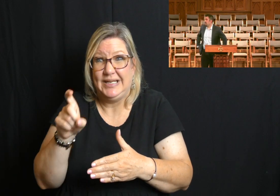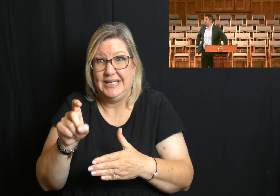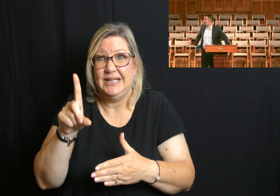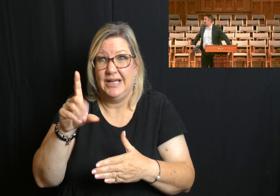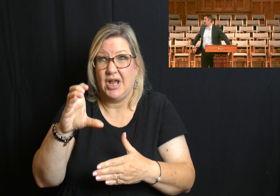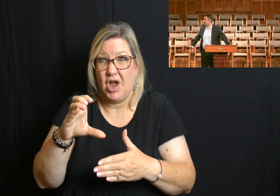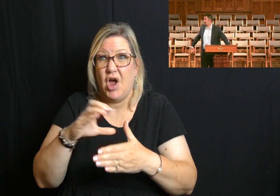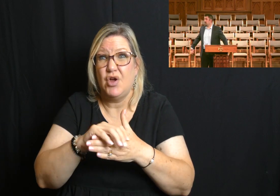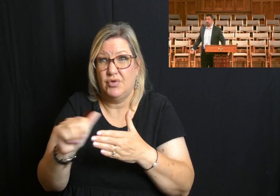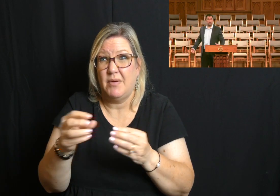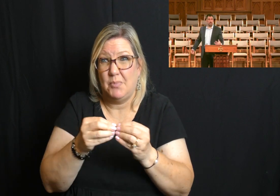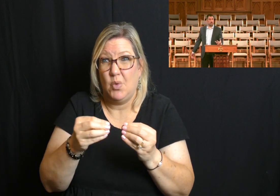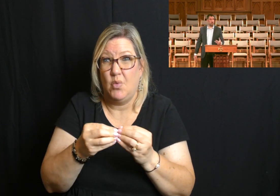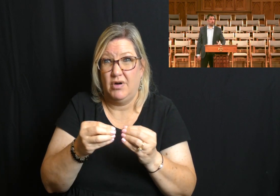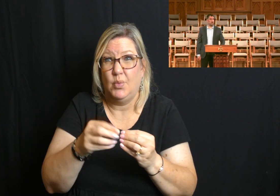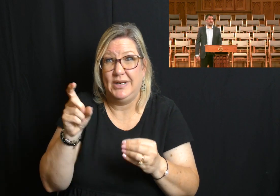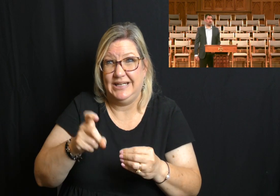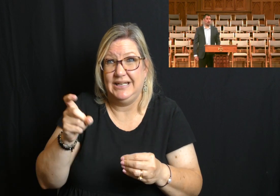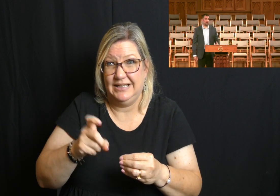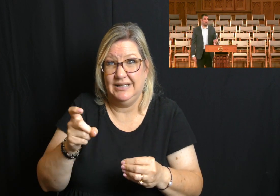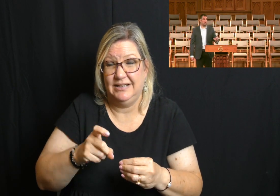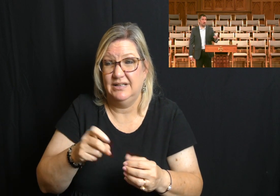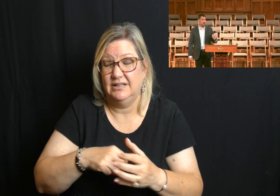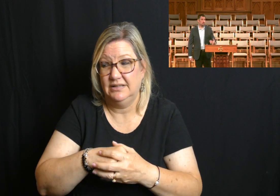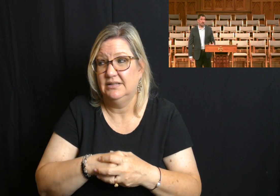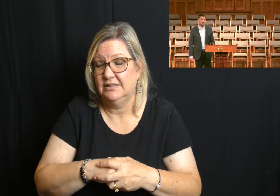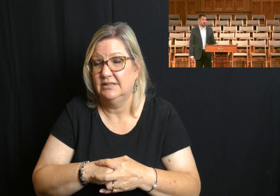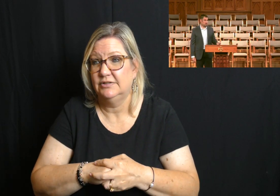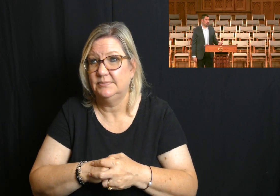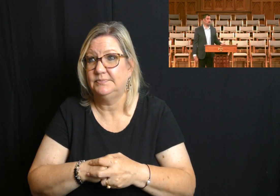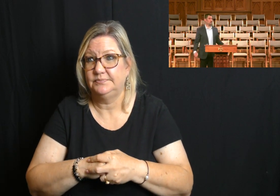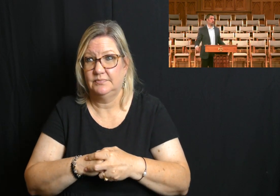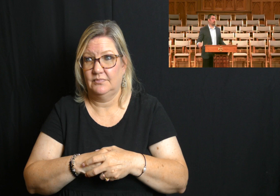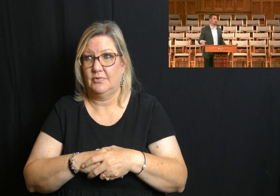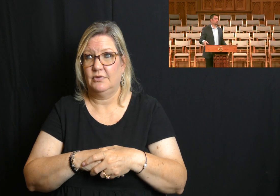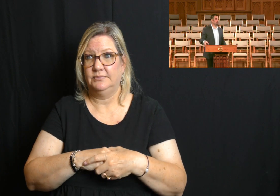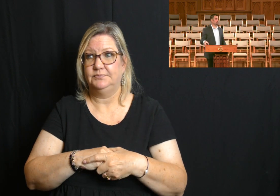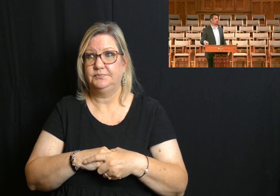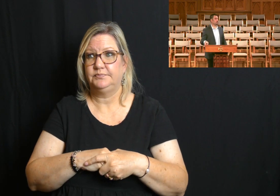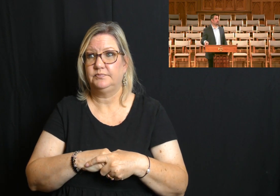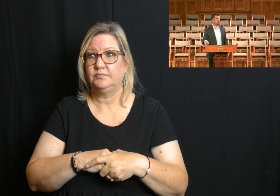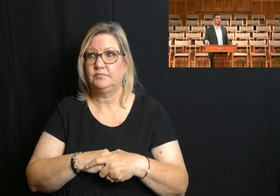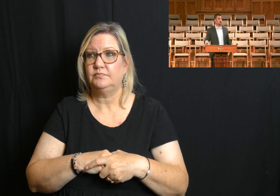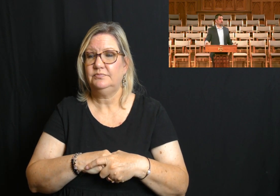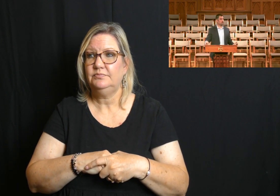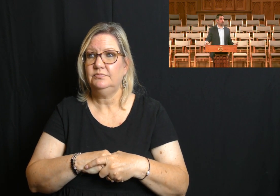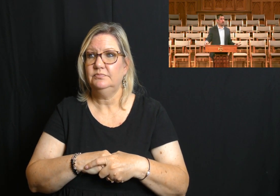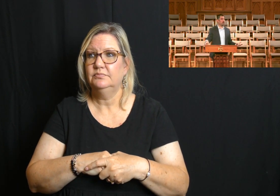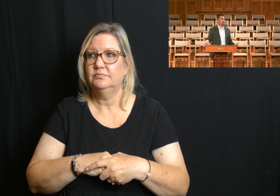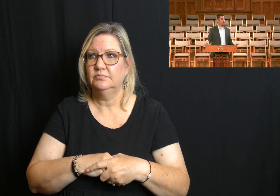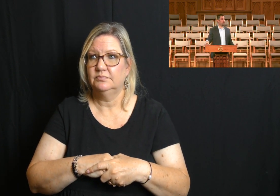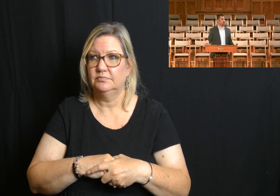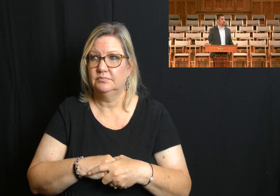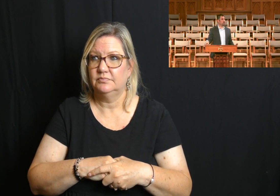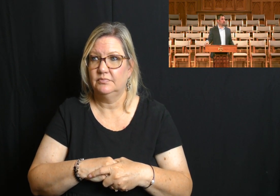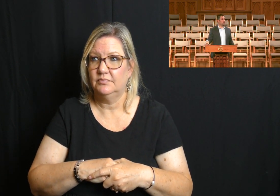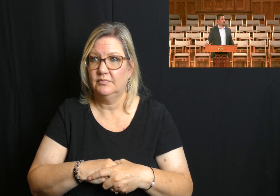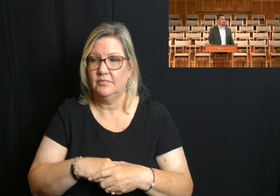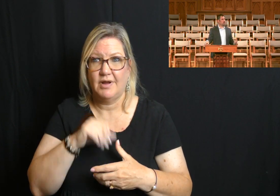I have nothing. If you shake me upside down and some money comes out, you can keep it. Because I don't have